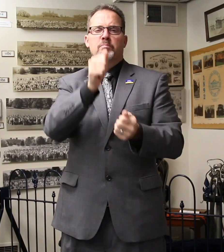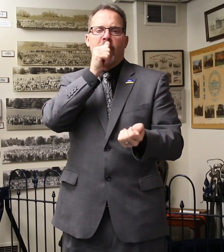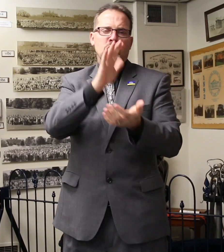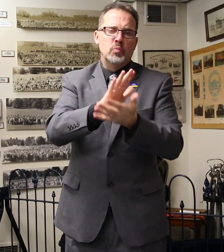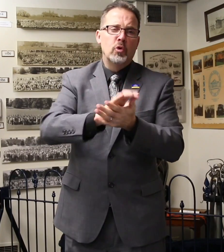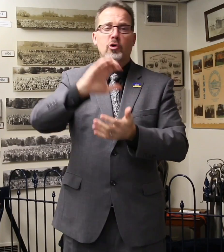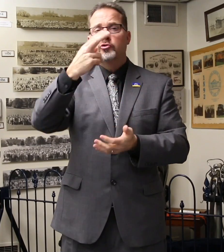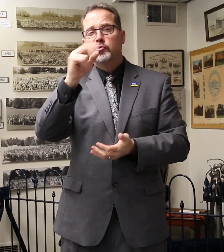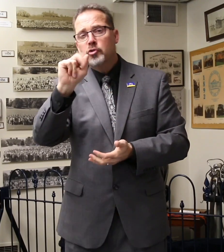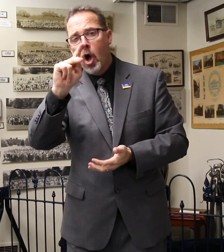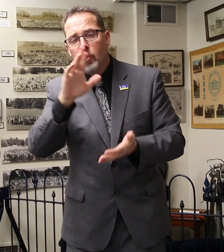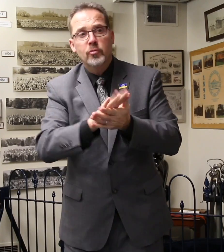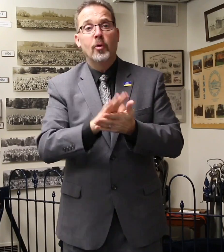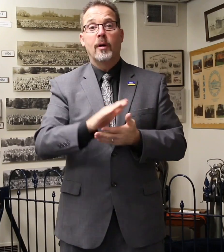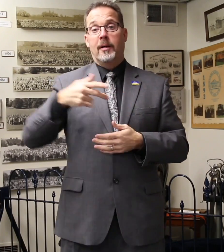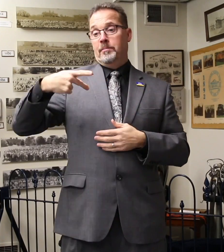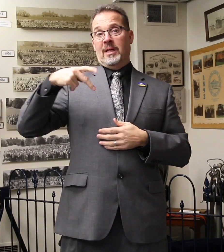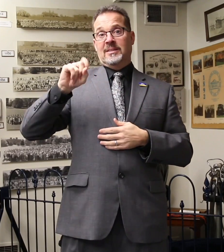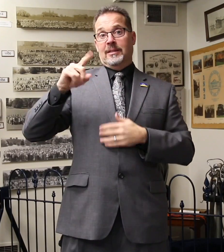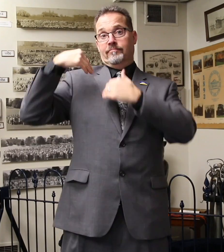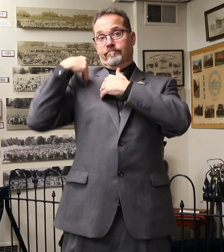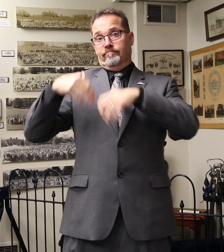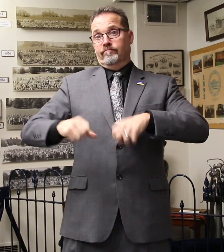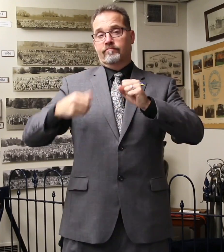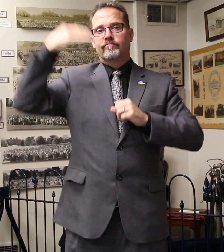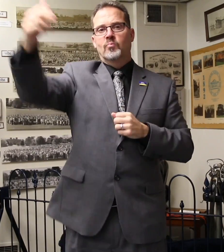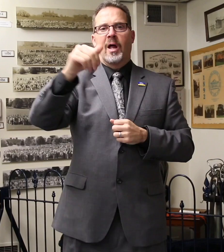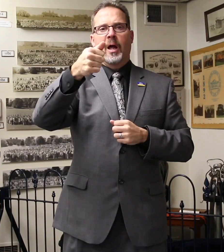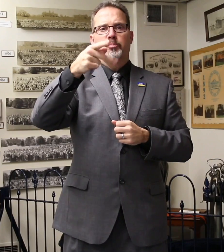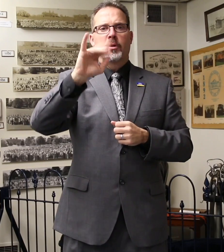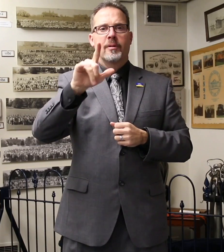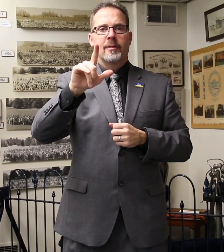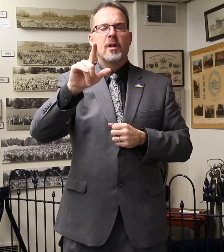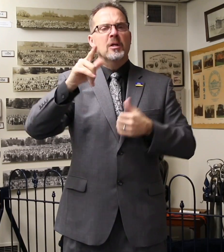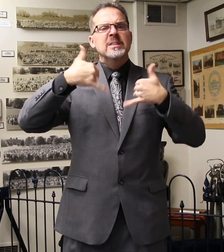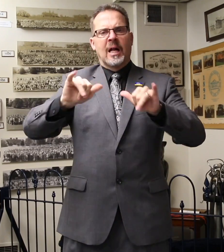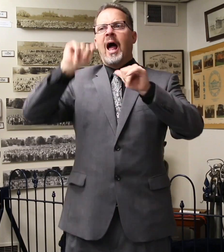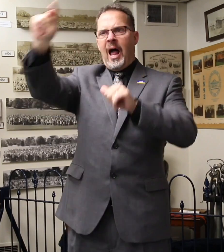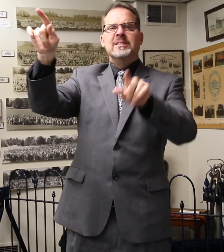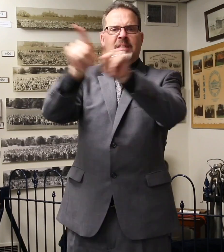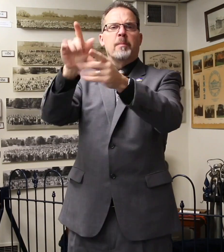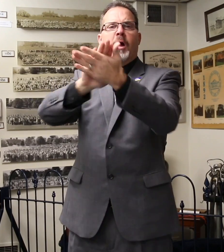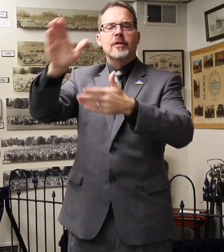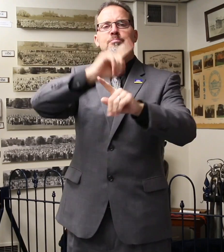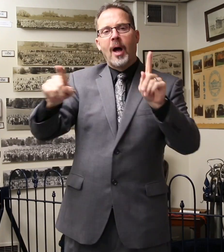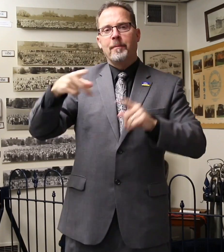various topics related to private schools or chartered schools, and PSD will be hosting the meeting in April. We continue to meet at the